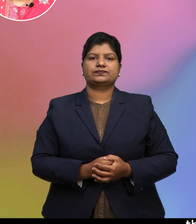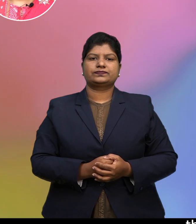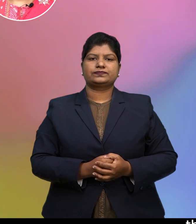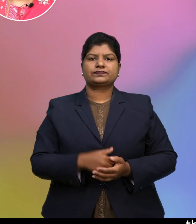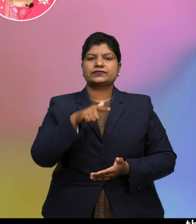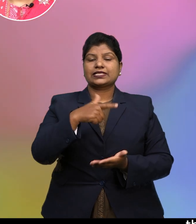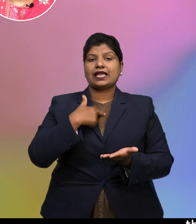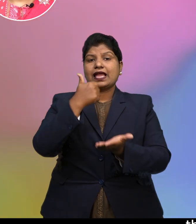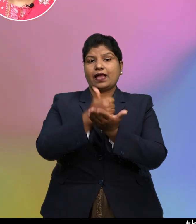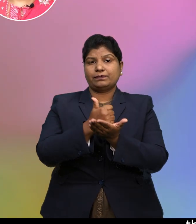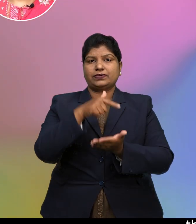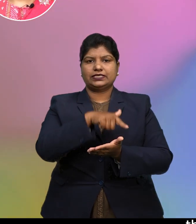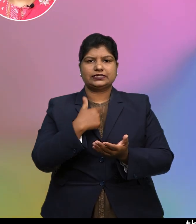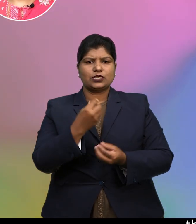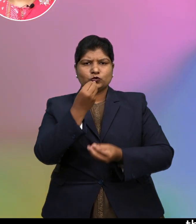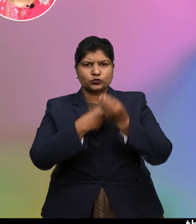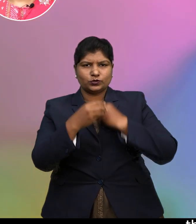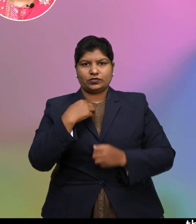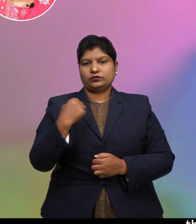that help to nourish,